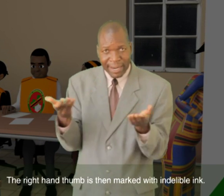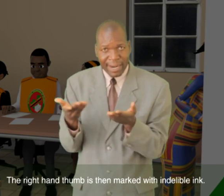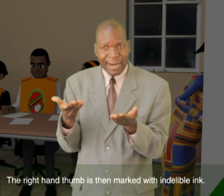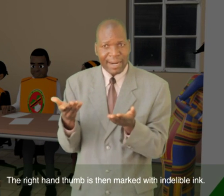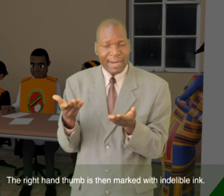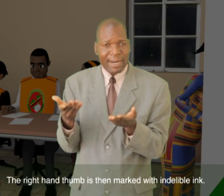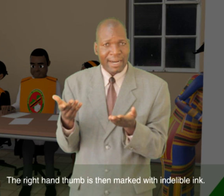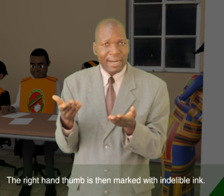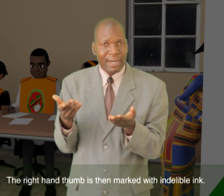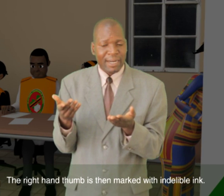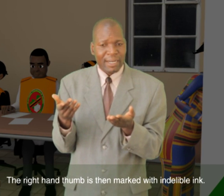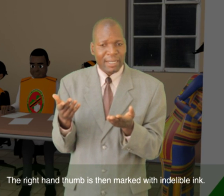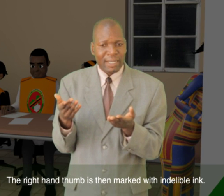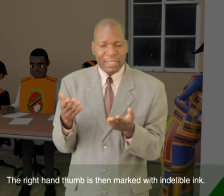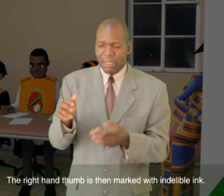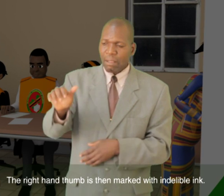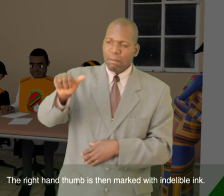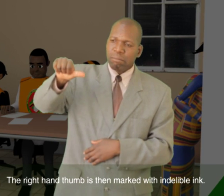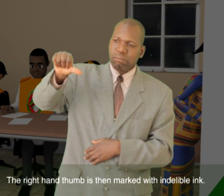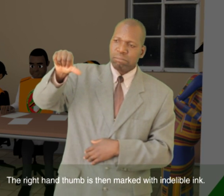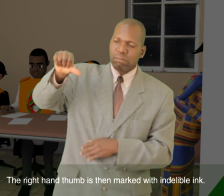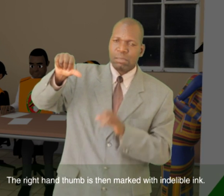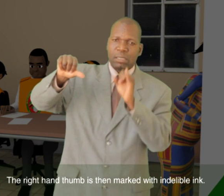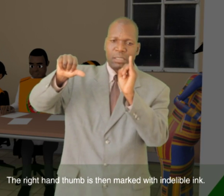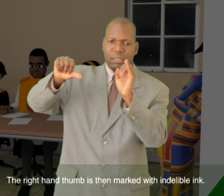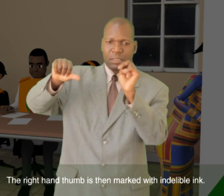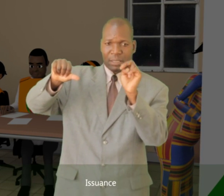The right-hand thumb is then marked with indelible ink.